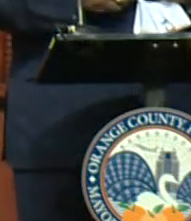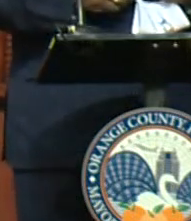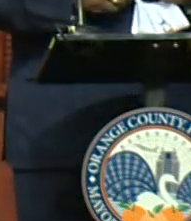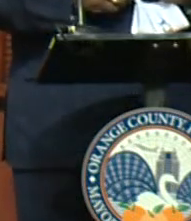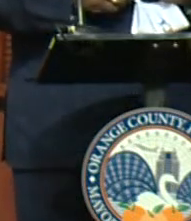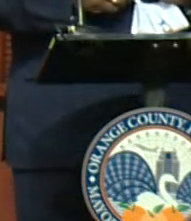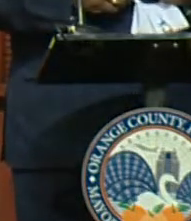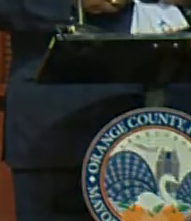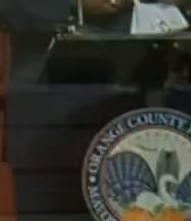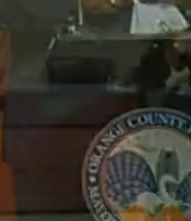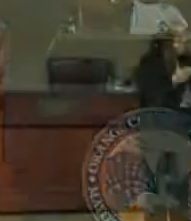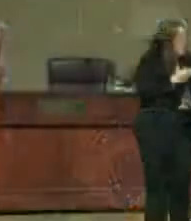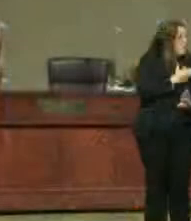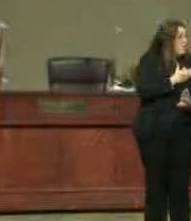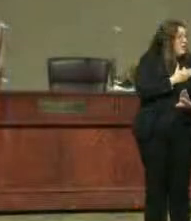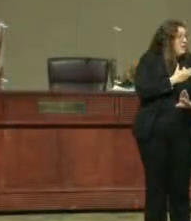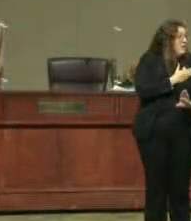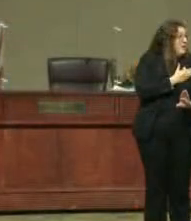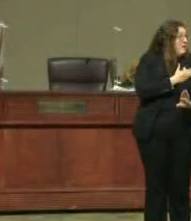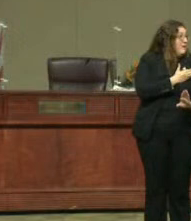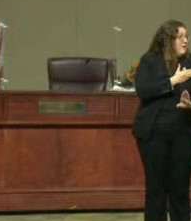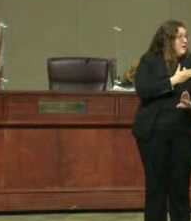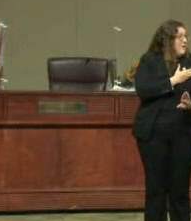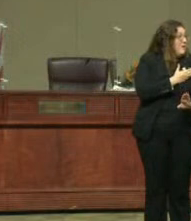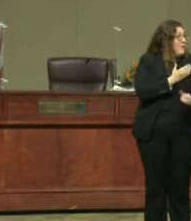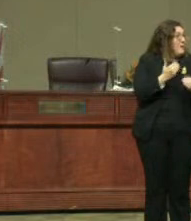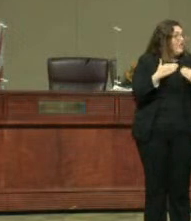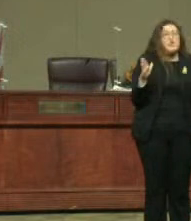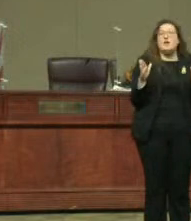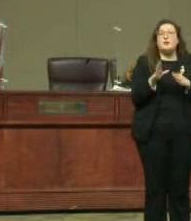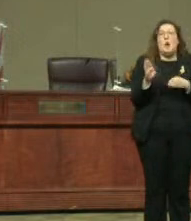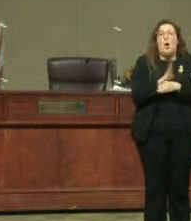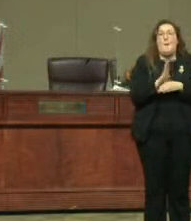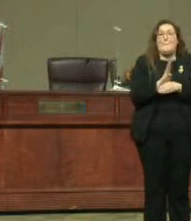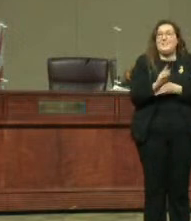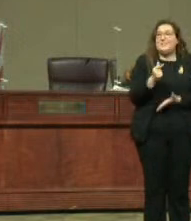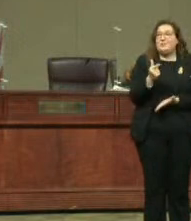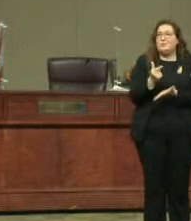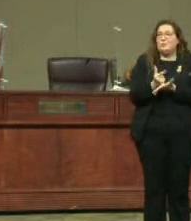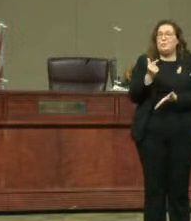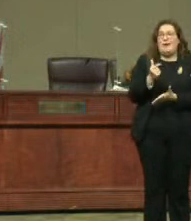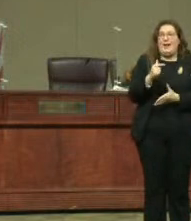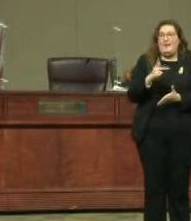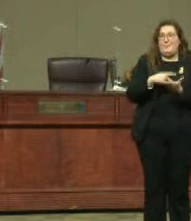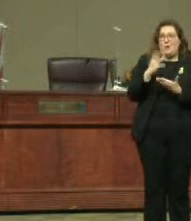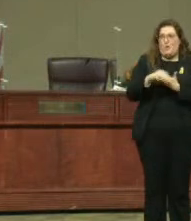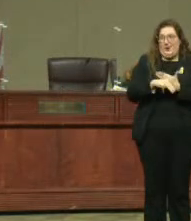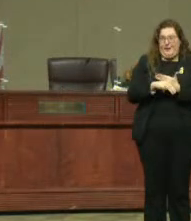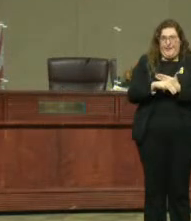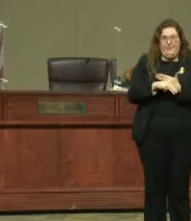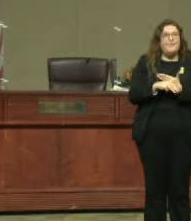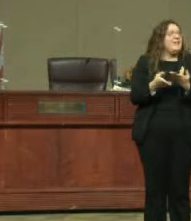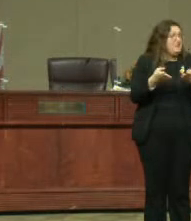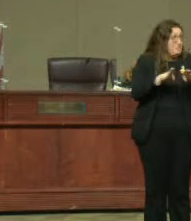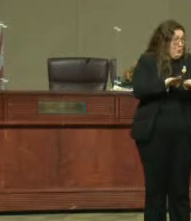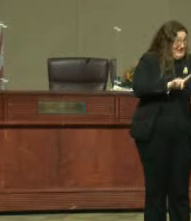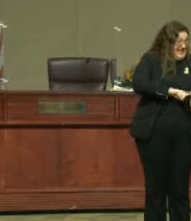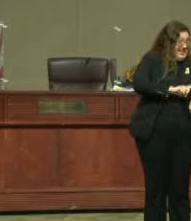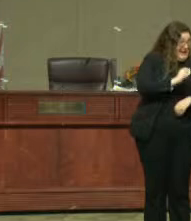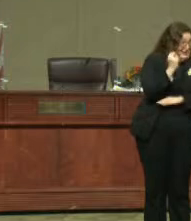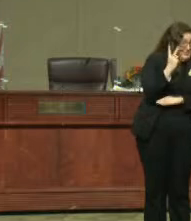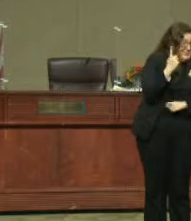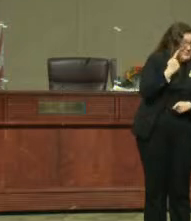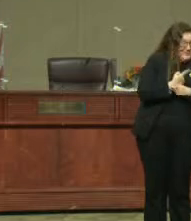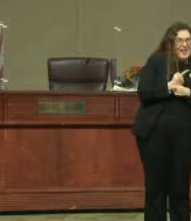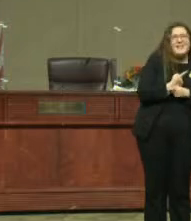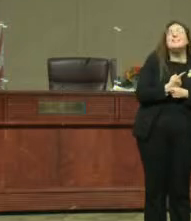that okay? The small business grant program. Okay, the small business grant program is closing at noon, right? Yes, all right.